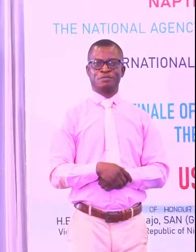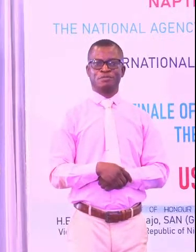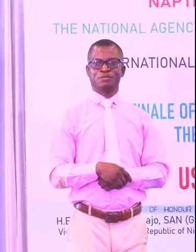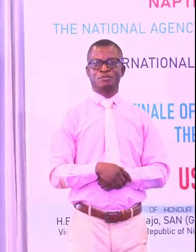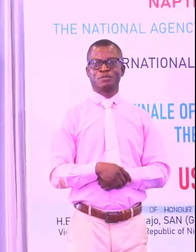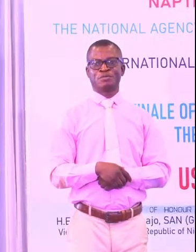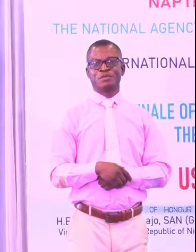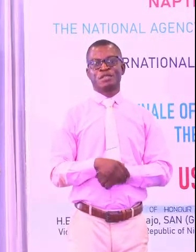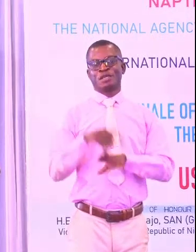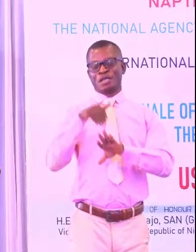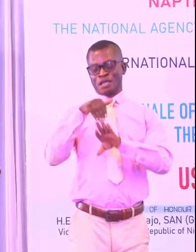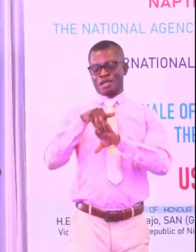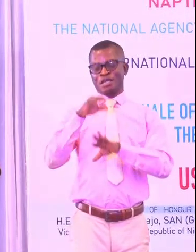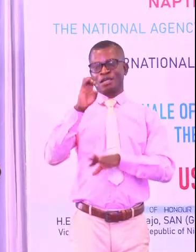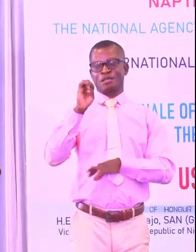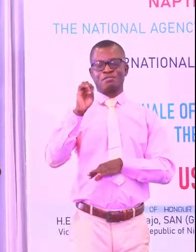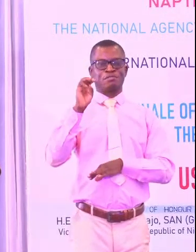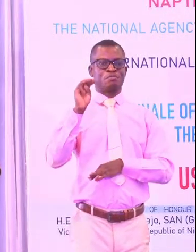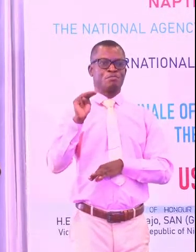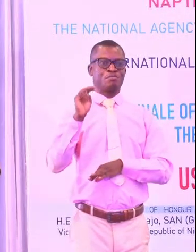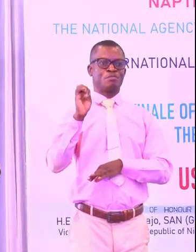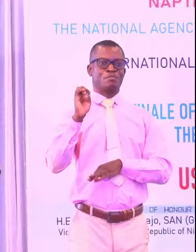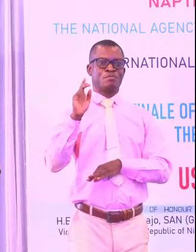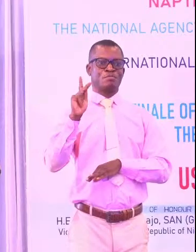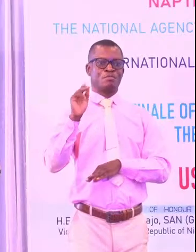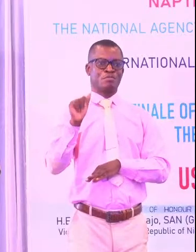At the Emeka Ofo Foundation,